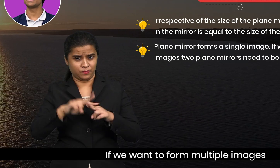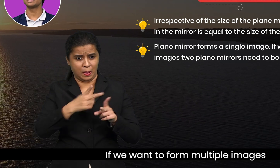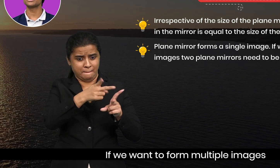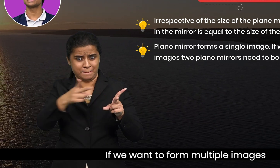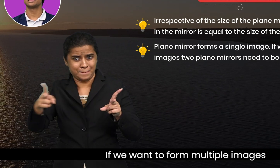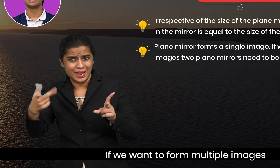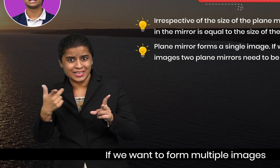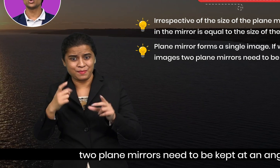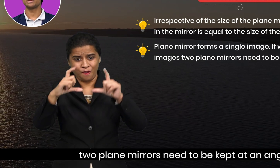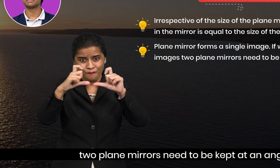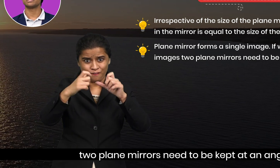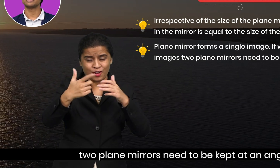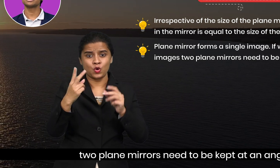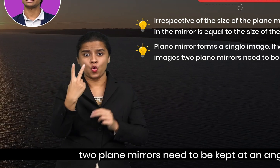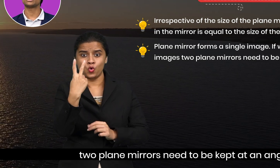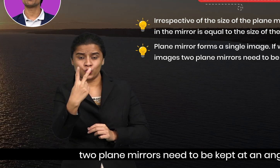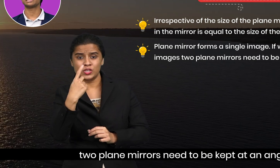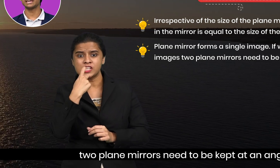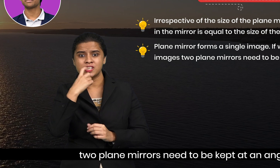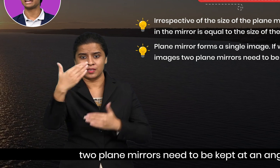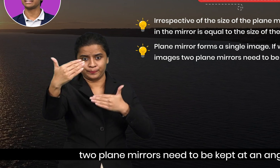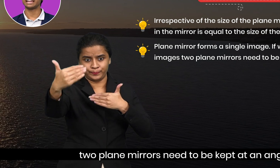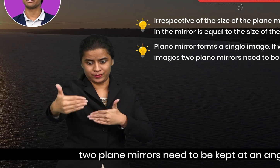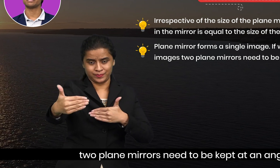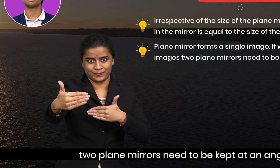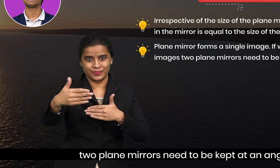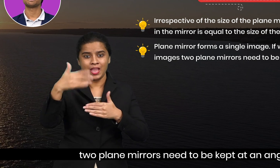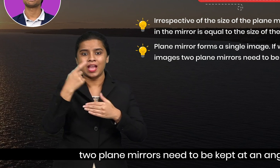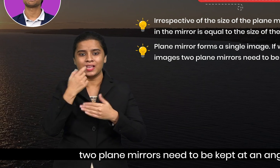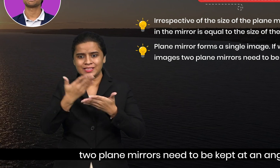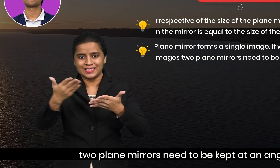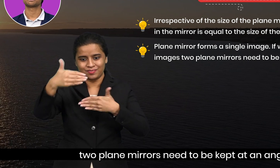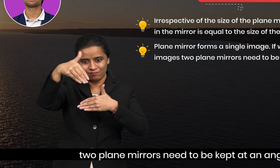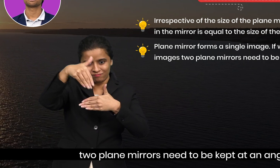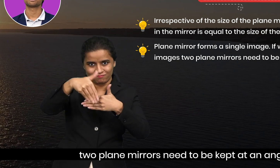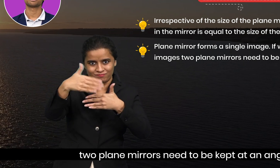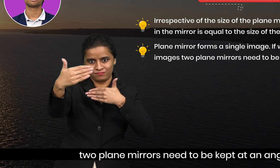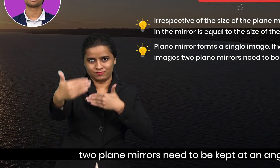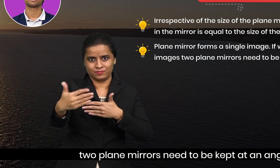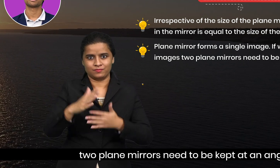multiple images, 2 plane mirrors need to be kept at an angle.